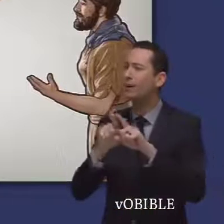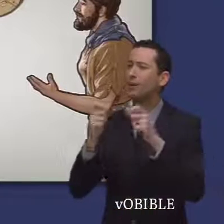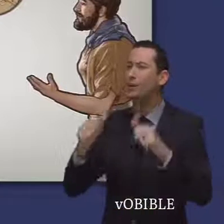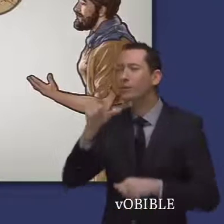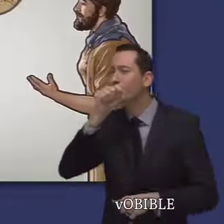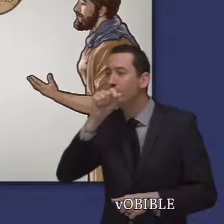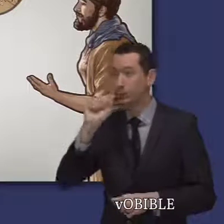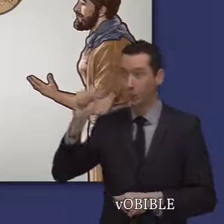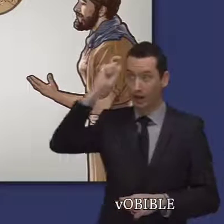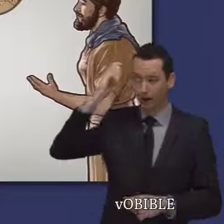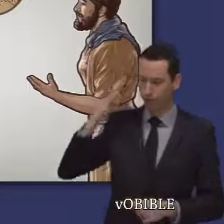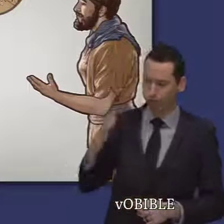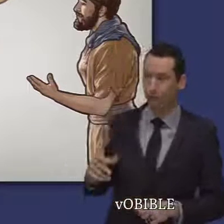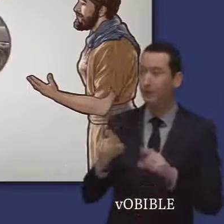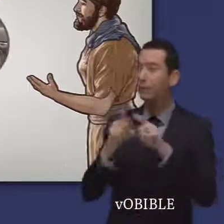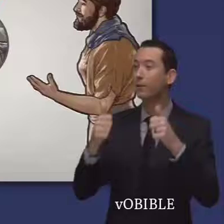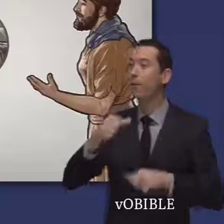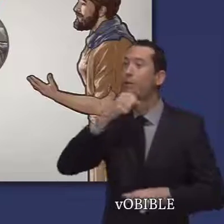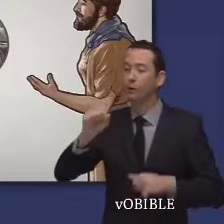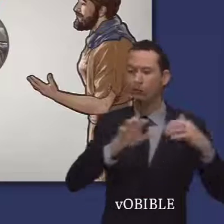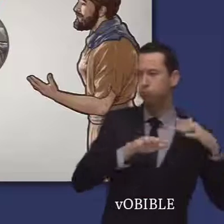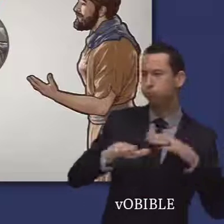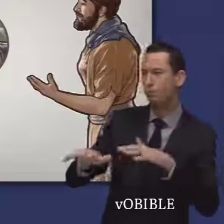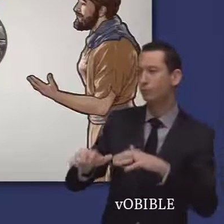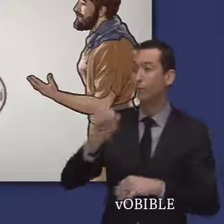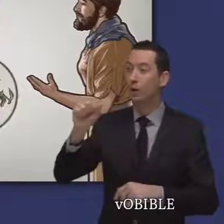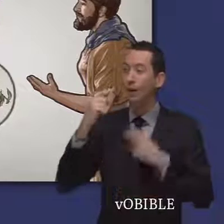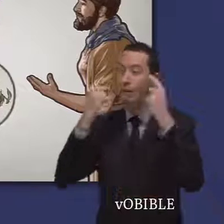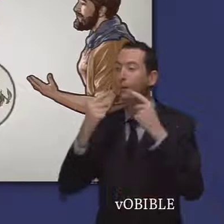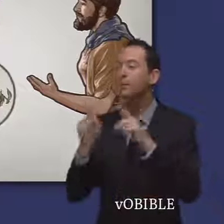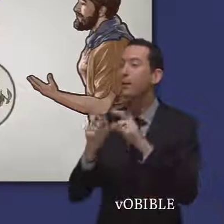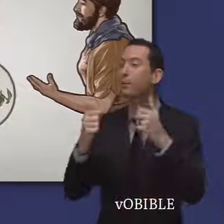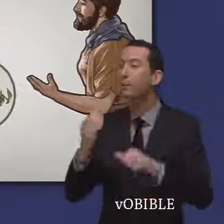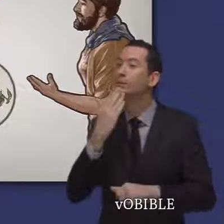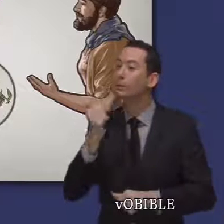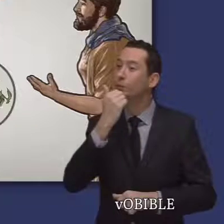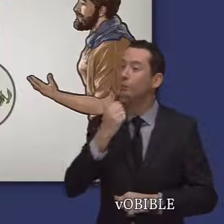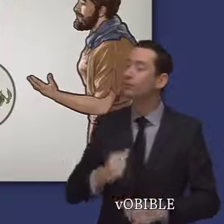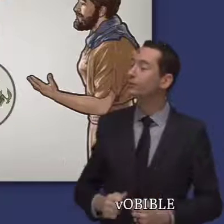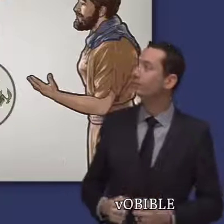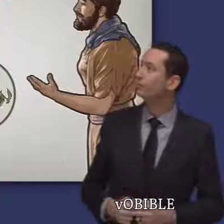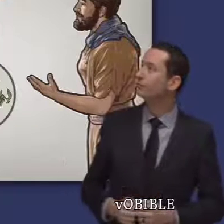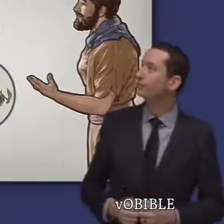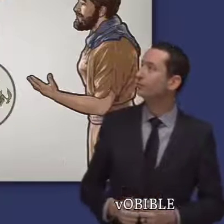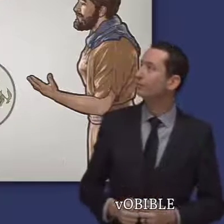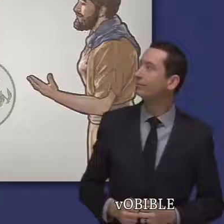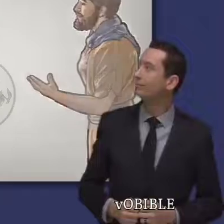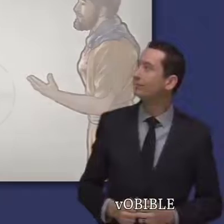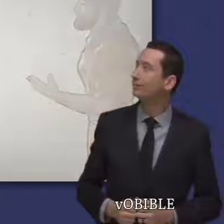to those of a dove, her hair to a flock of goats, and her cheeks to a segment of pomegranate.